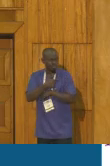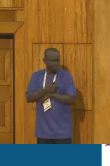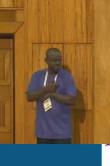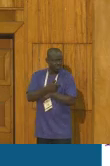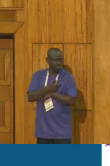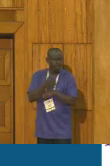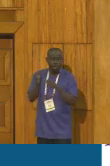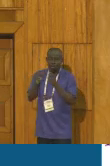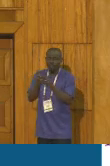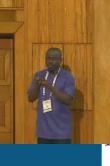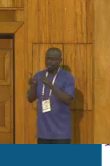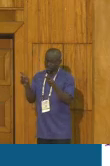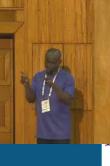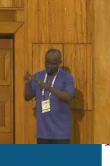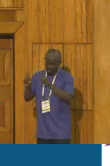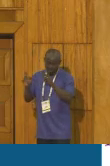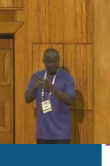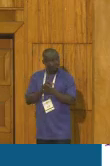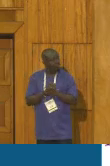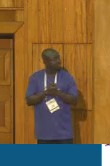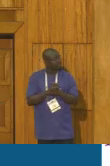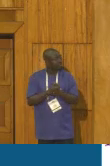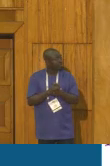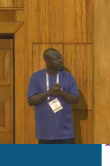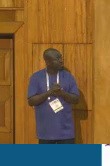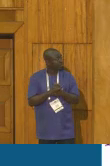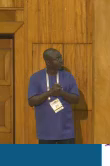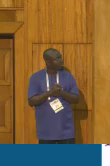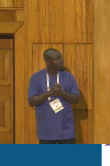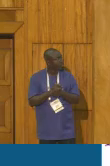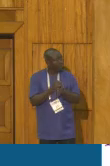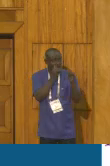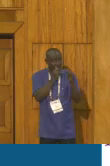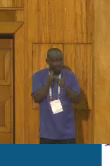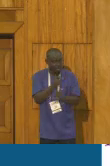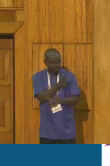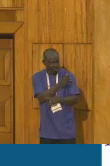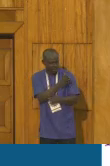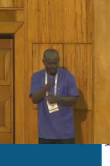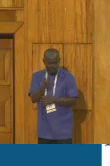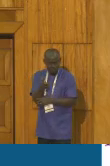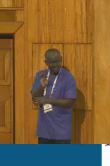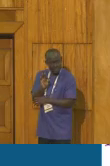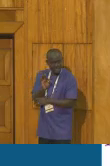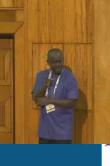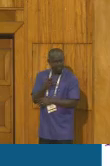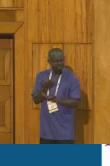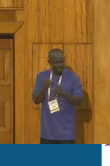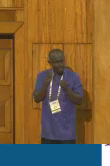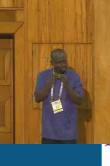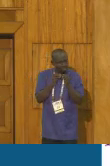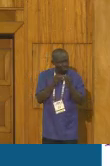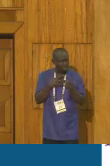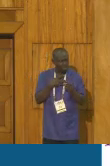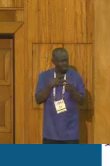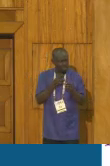compared to the general population. And then that individuals that are aged 25 to 29, they are more likely to switch